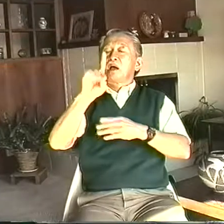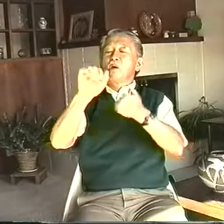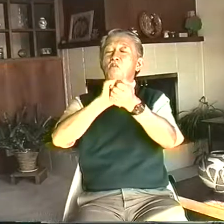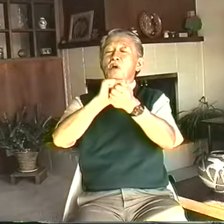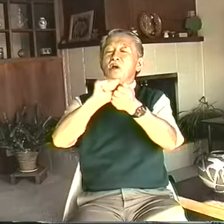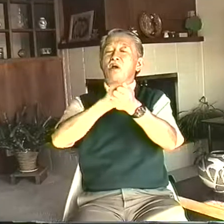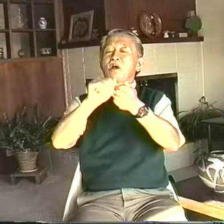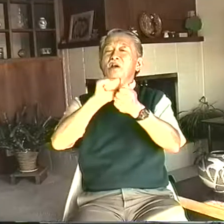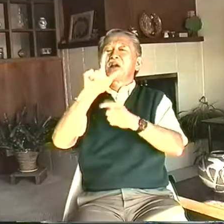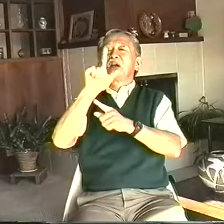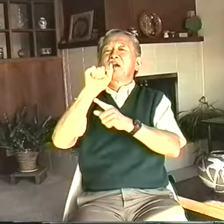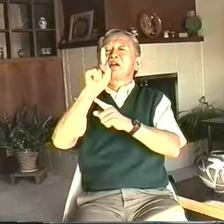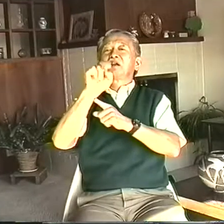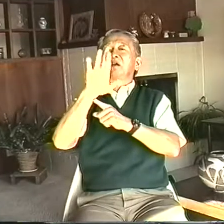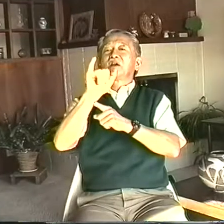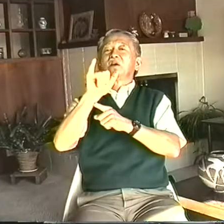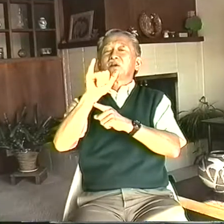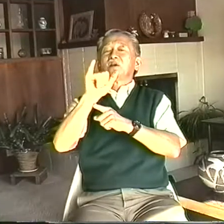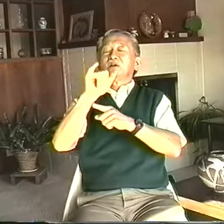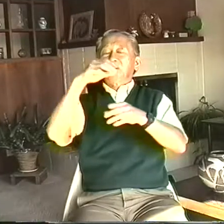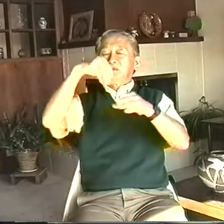My grandfather owned a hand laundry,